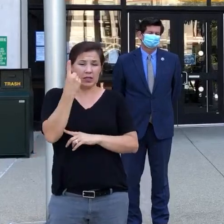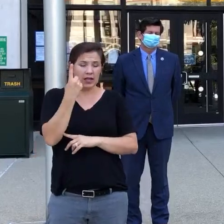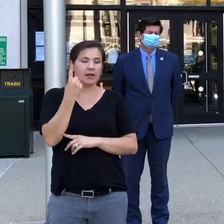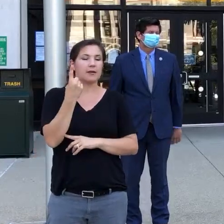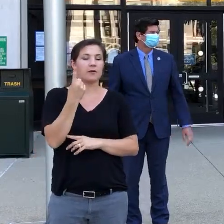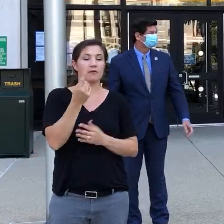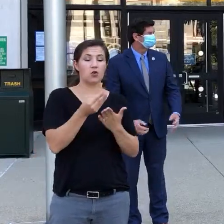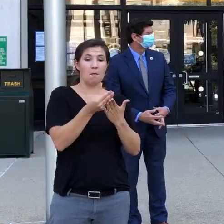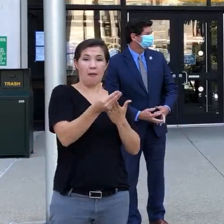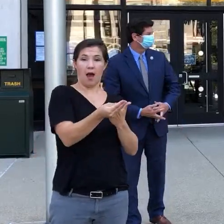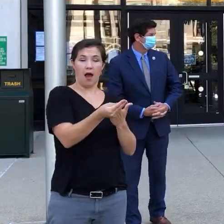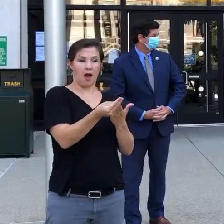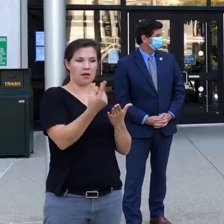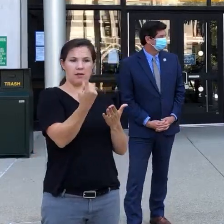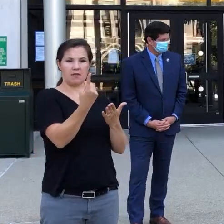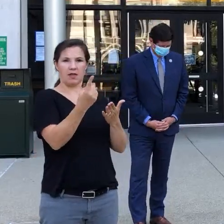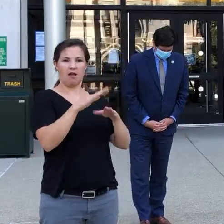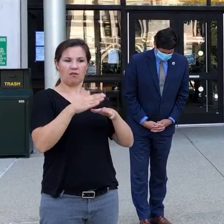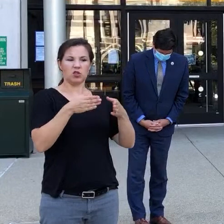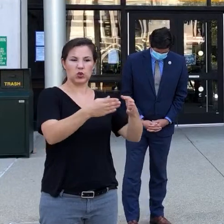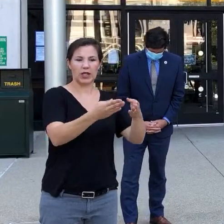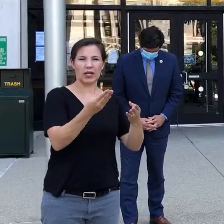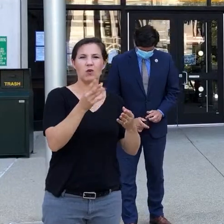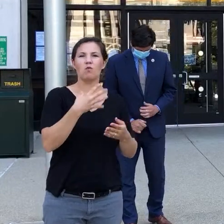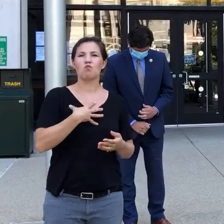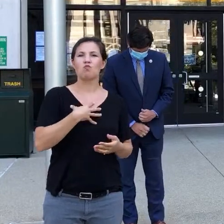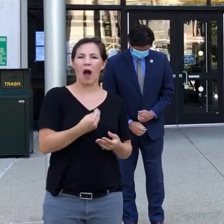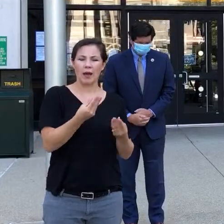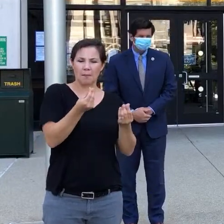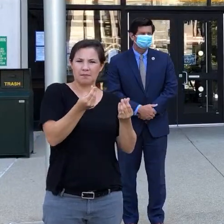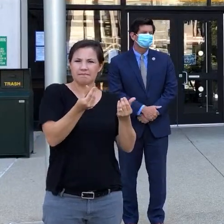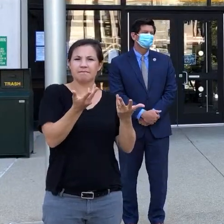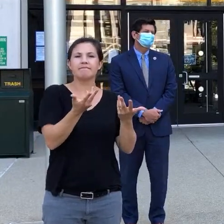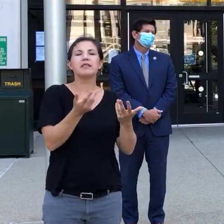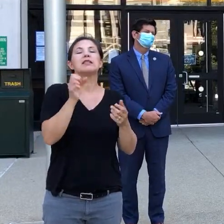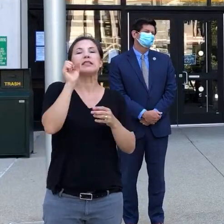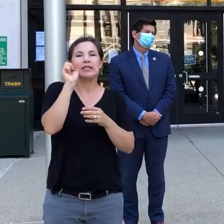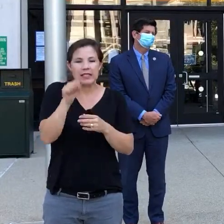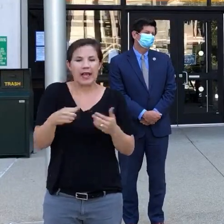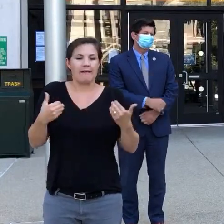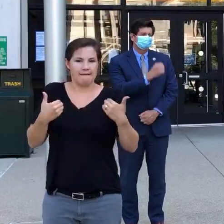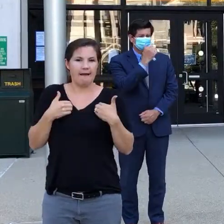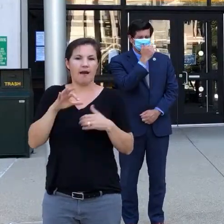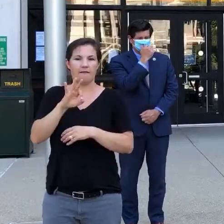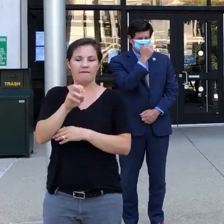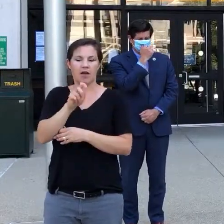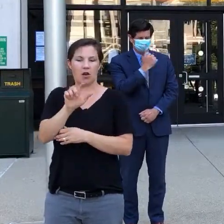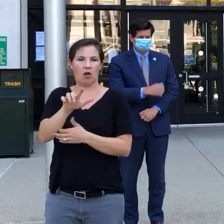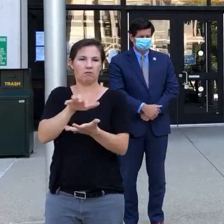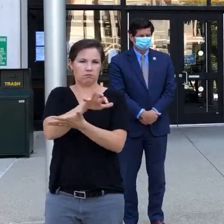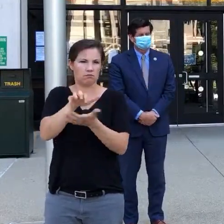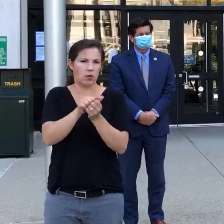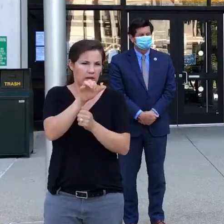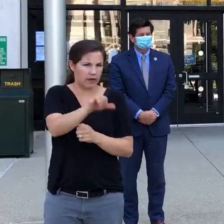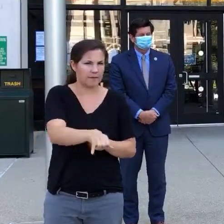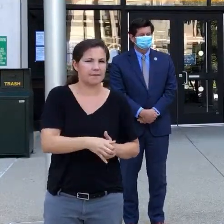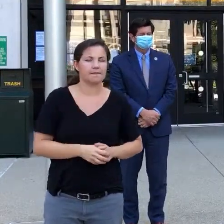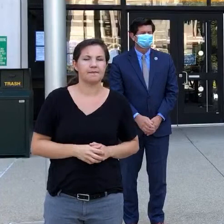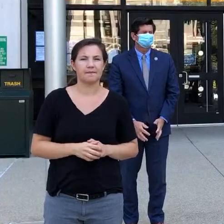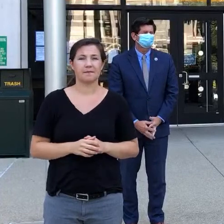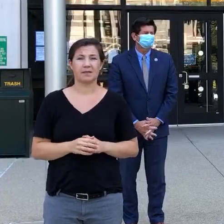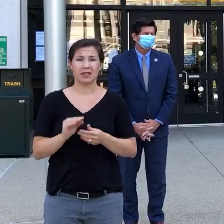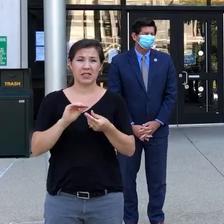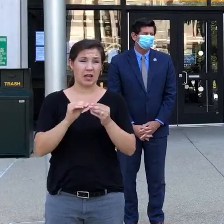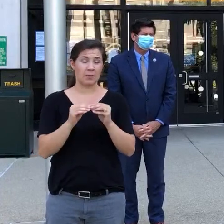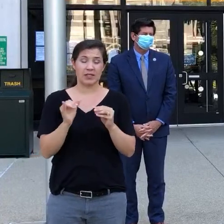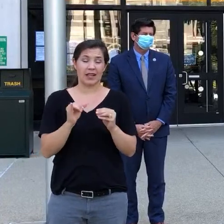you buy some product on the street, any white powder can have fentanyl in it. I mean, our numbers here, it's like